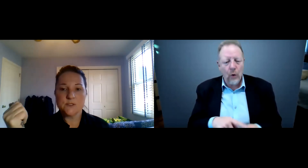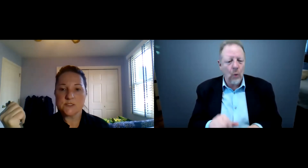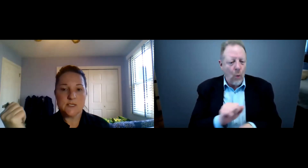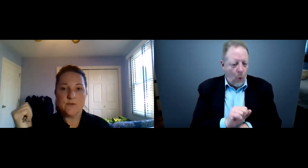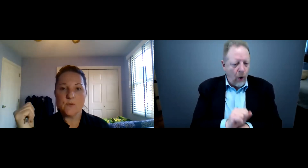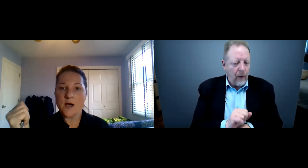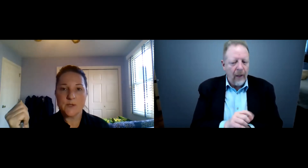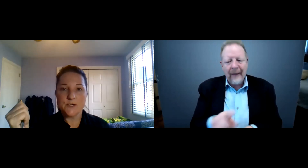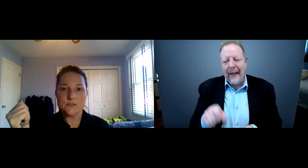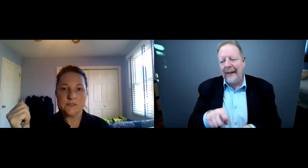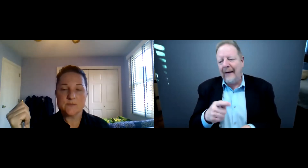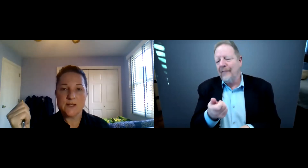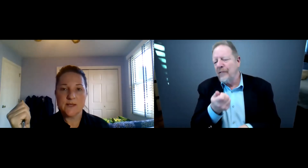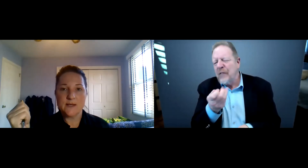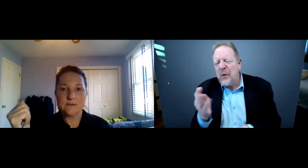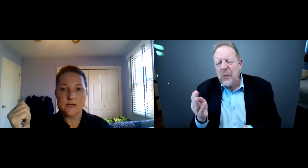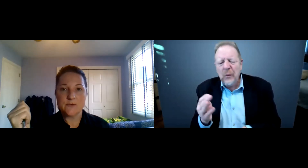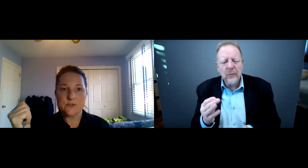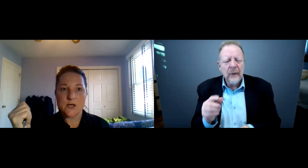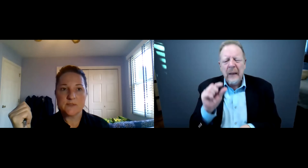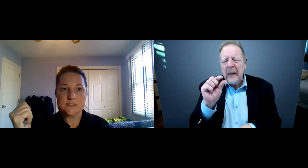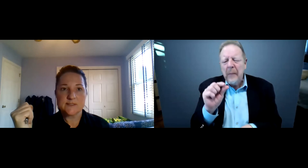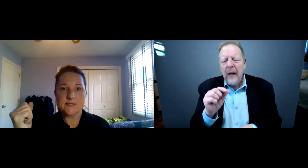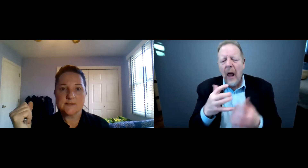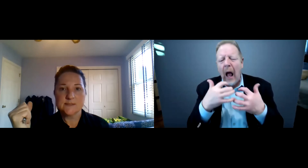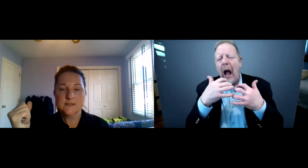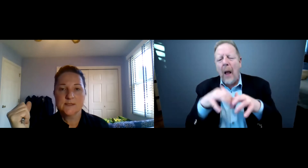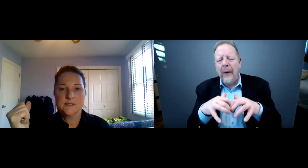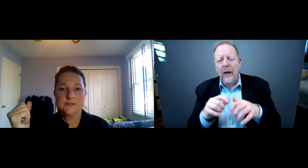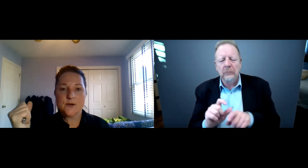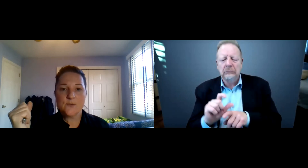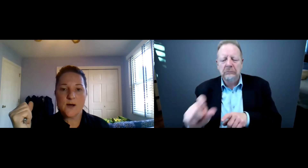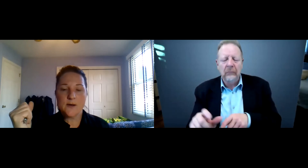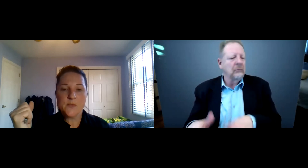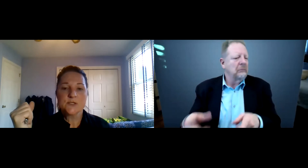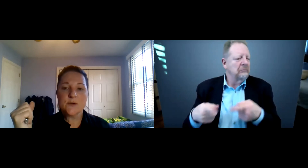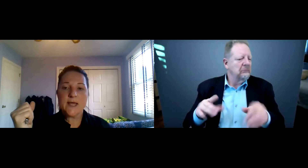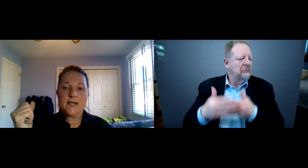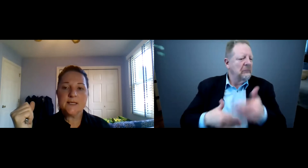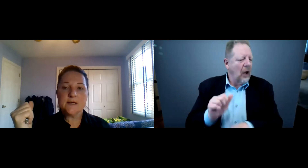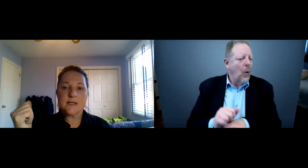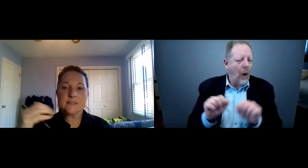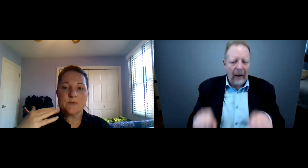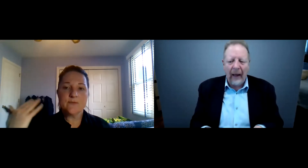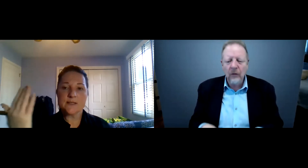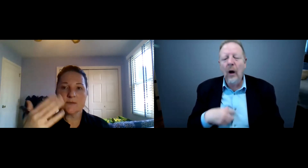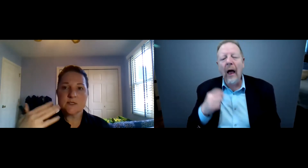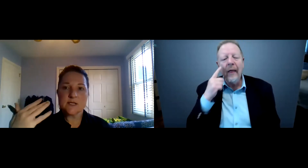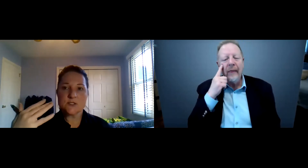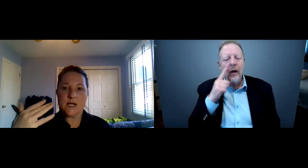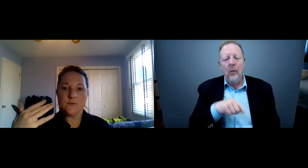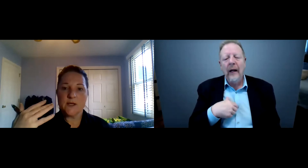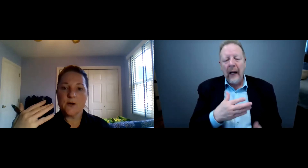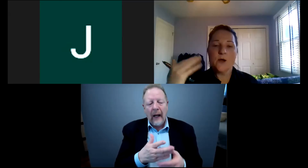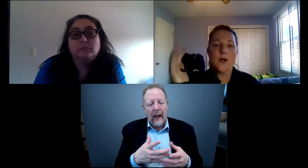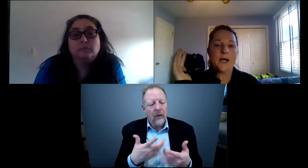and they just need a few accommodations to make that, you know, their job a success. So, so again, I think, like I said, we've gotten some